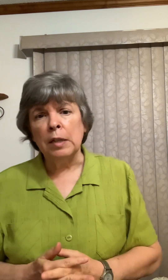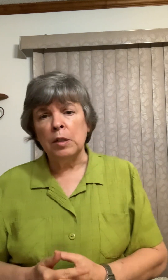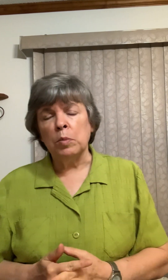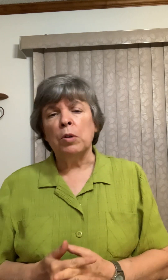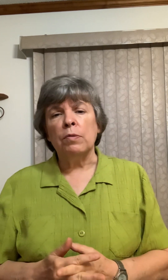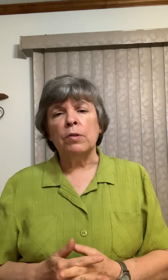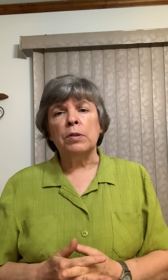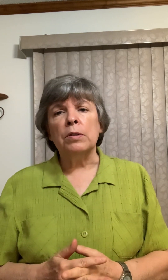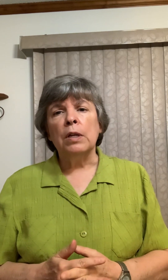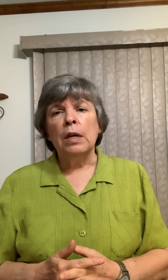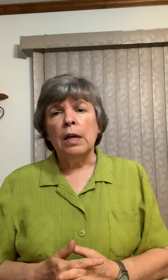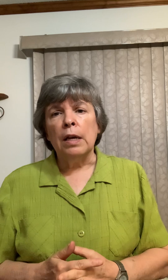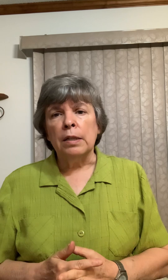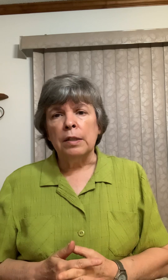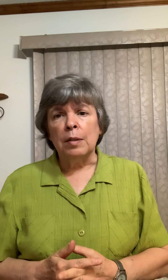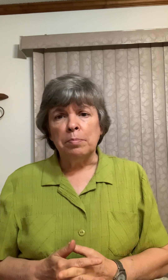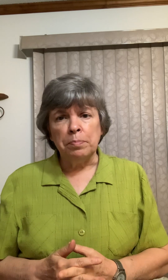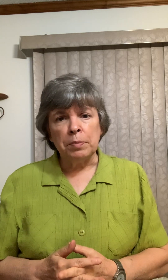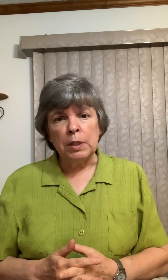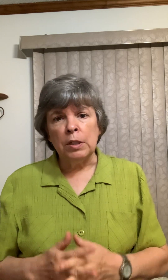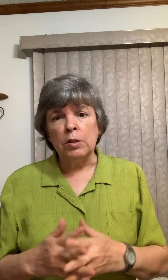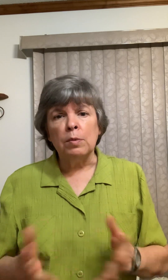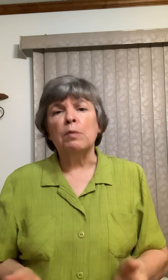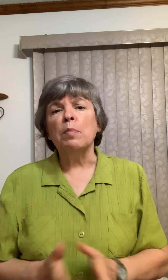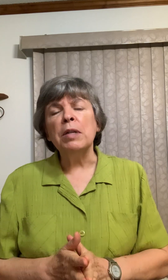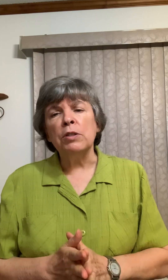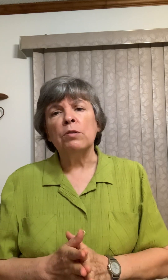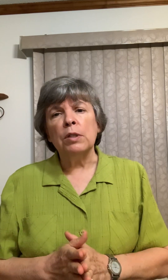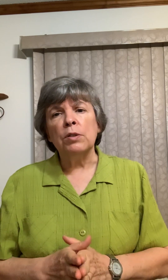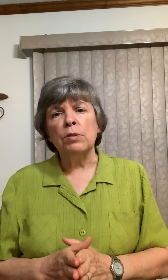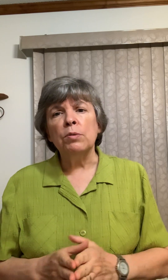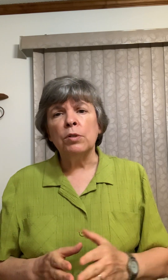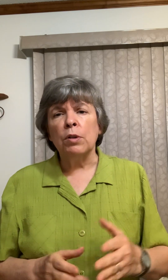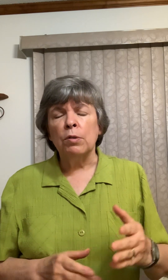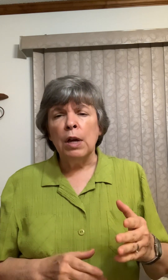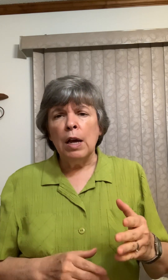Andy's preference, and he's the one we're ministering to. So